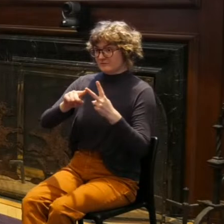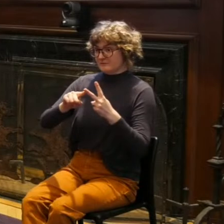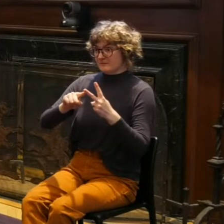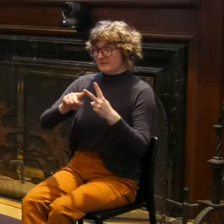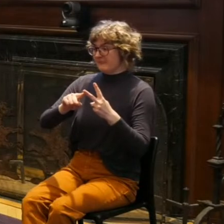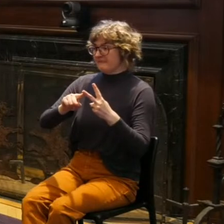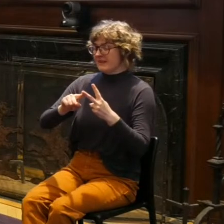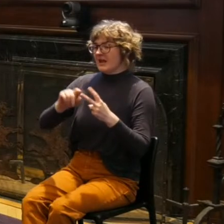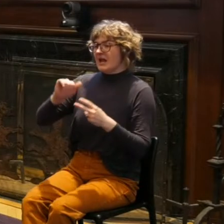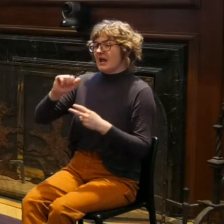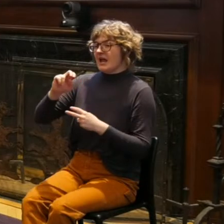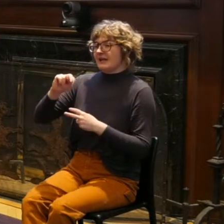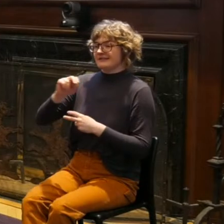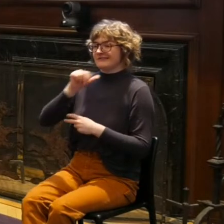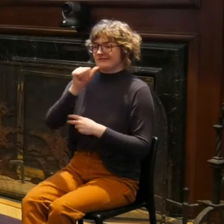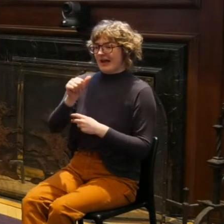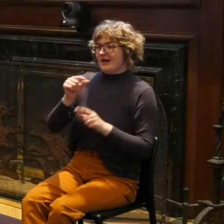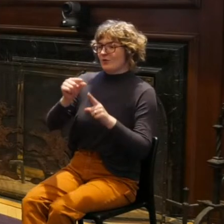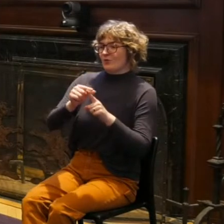Ain't not a word.